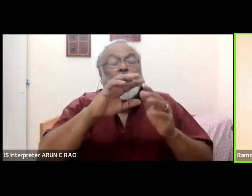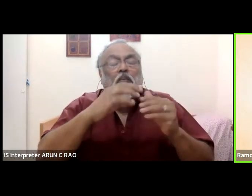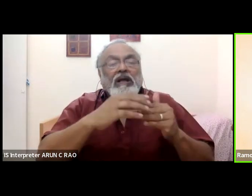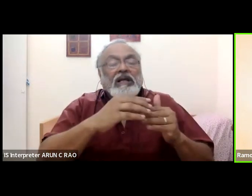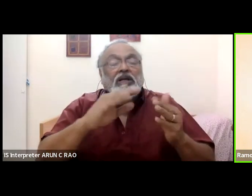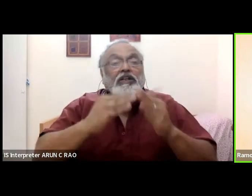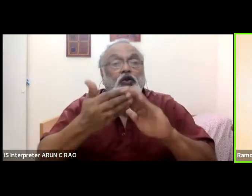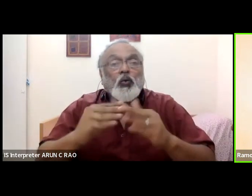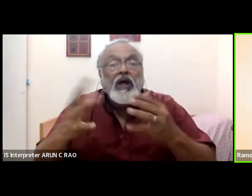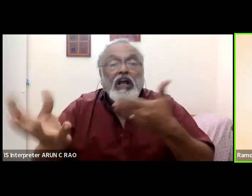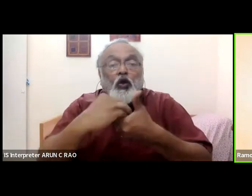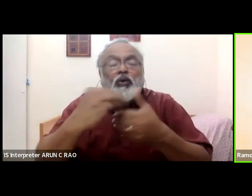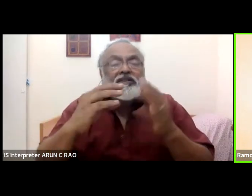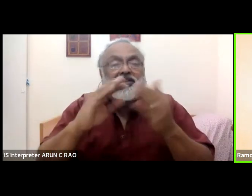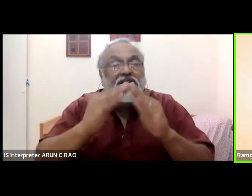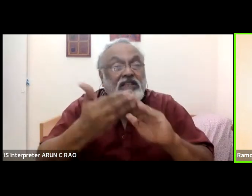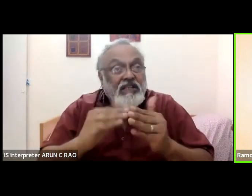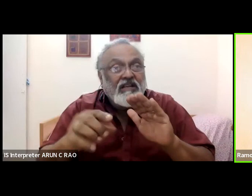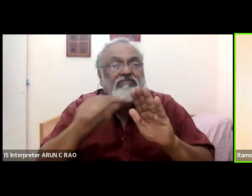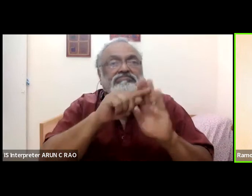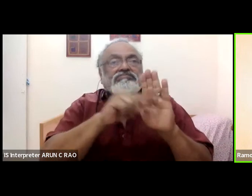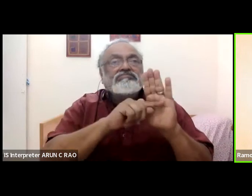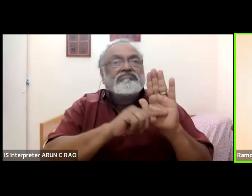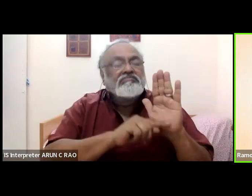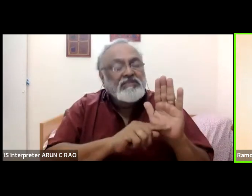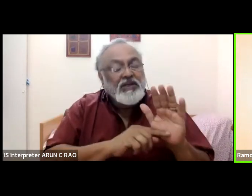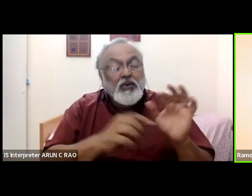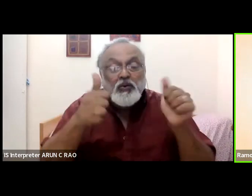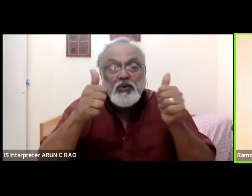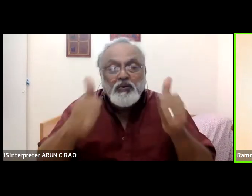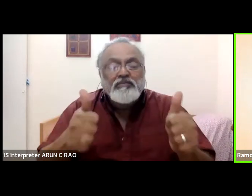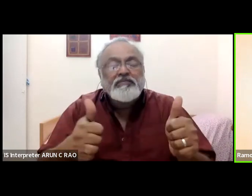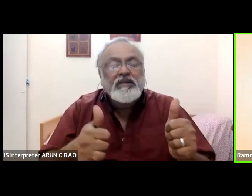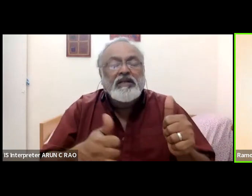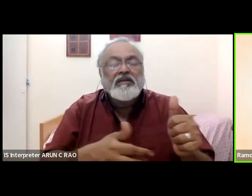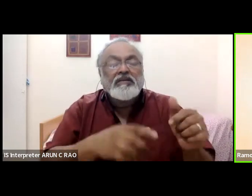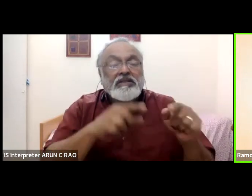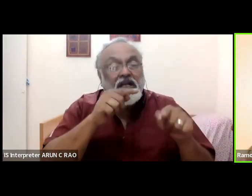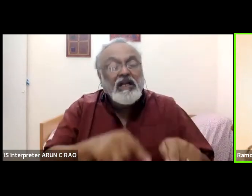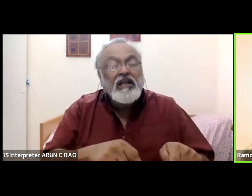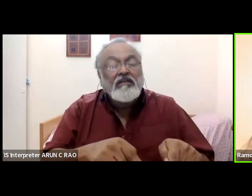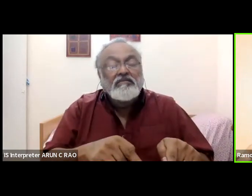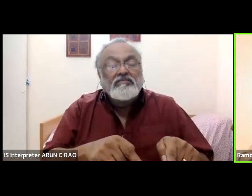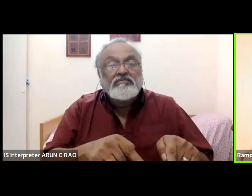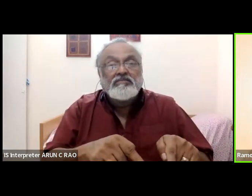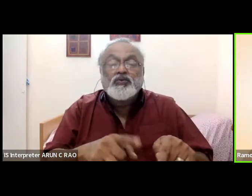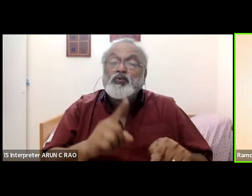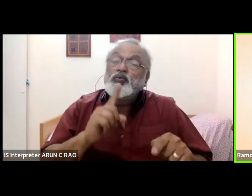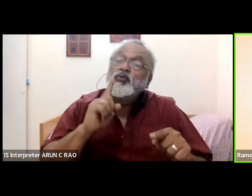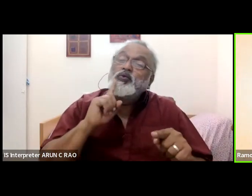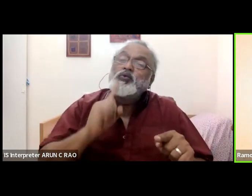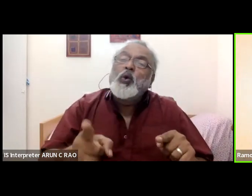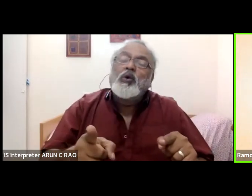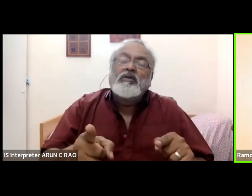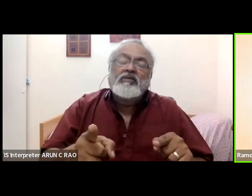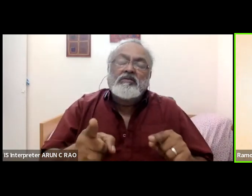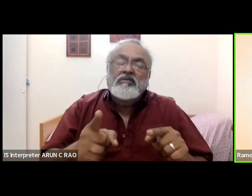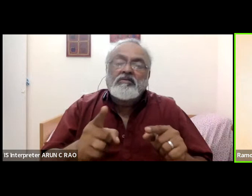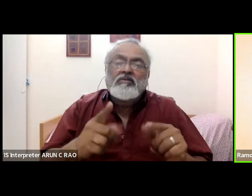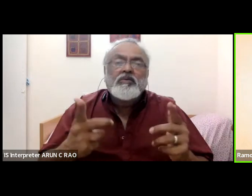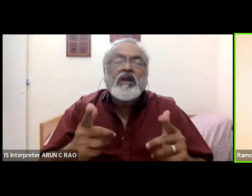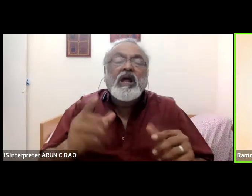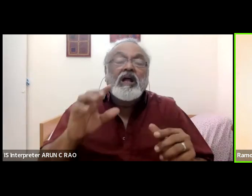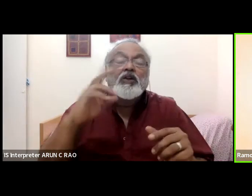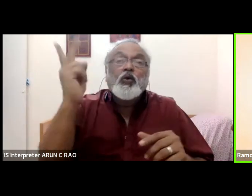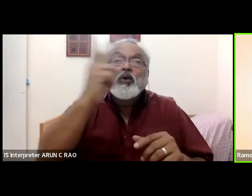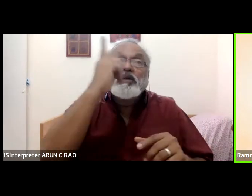with it. These were ensuring that not just accessible tourism, but also all of the